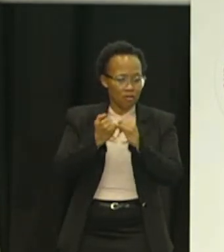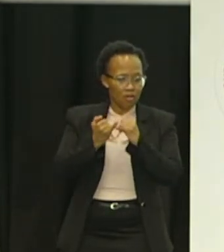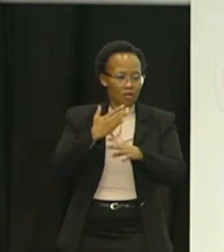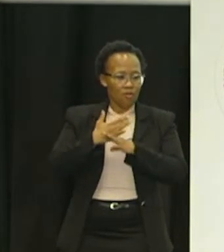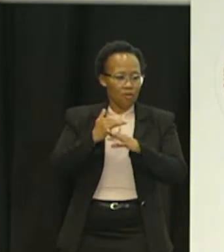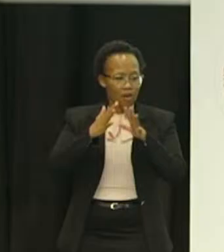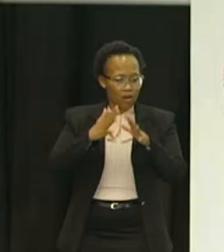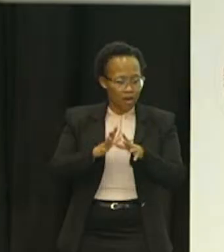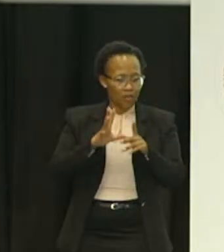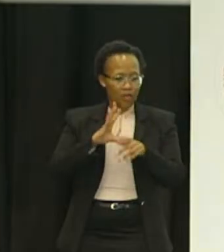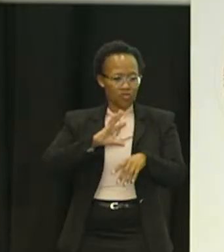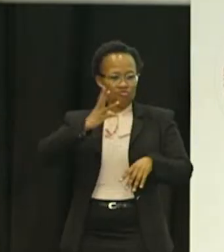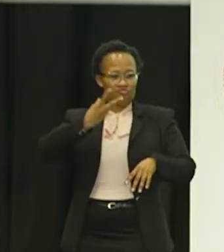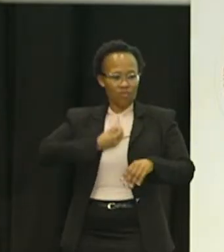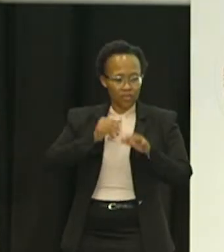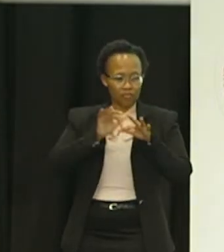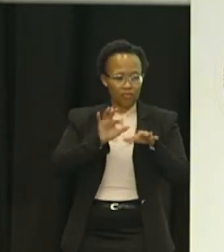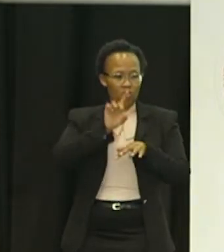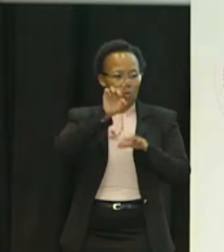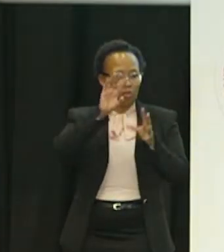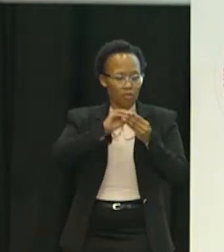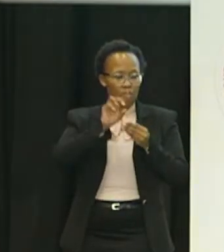is available on our dashboard.